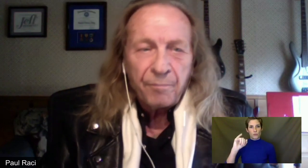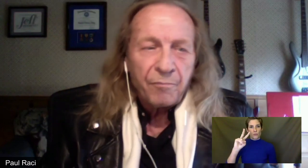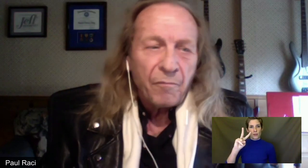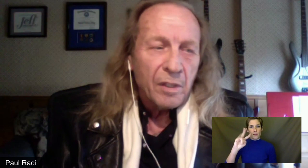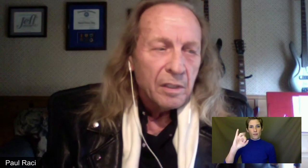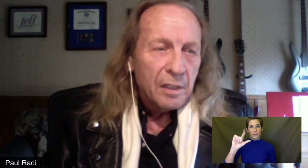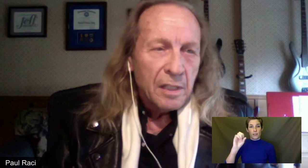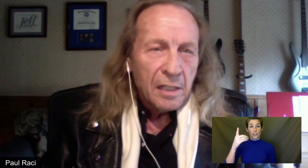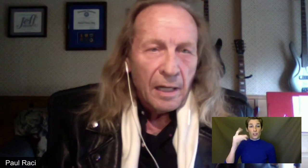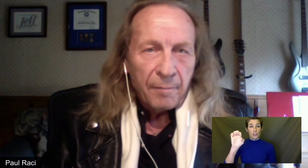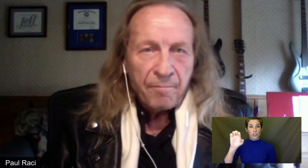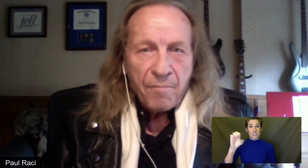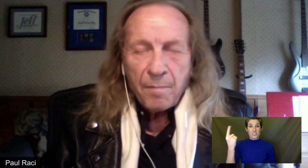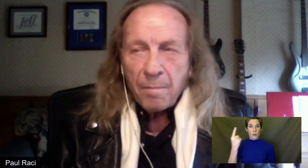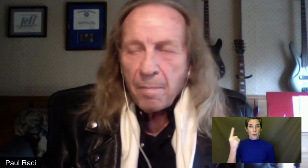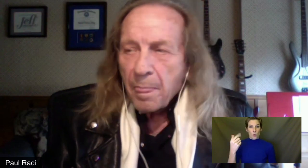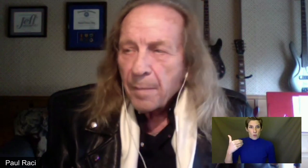it.